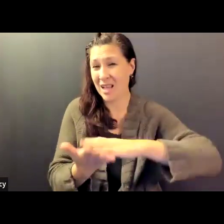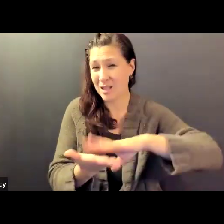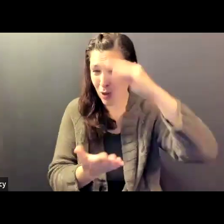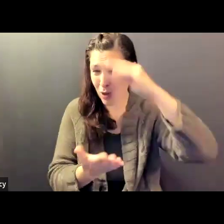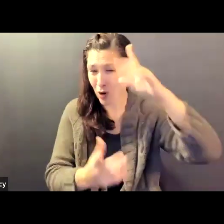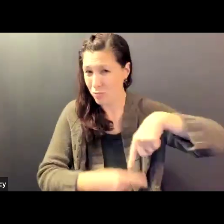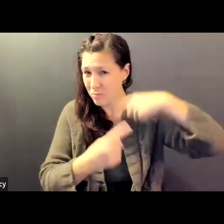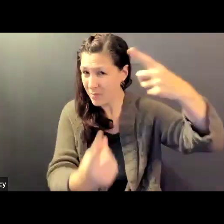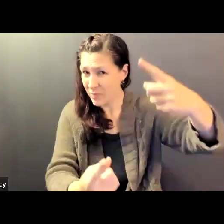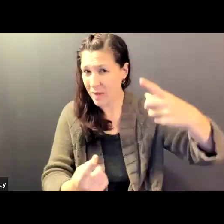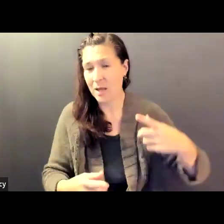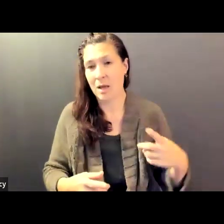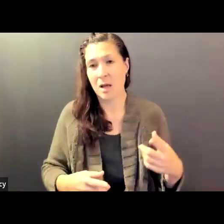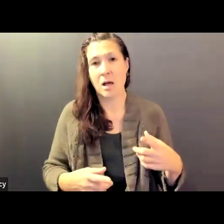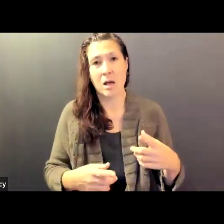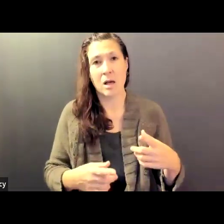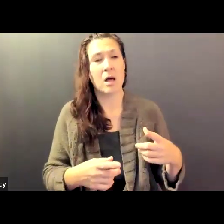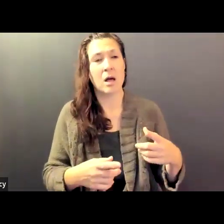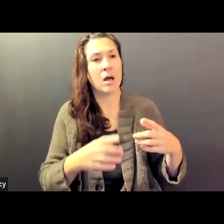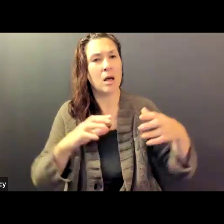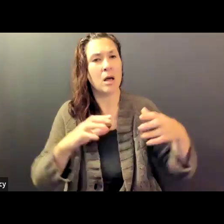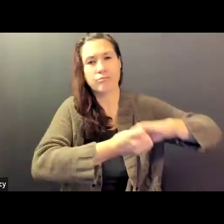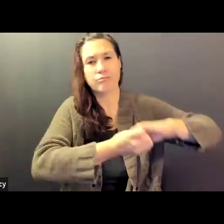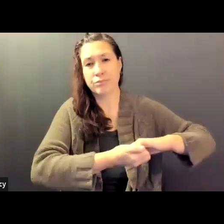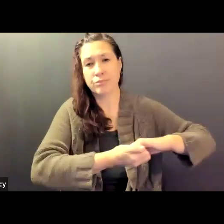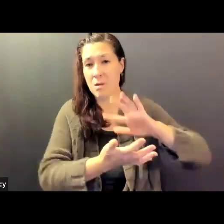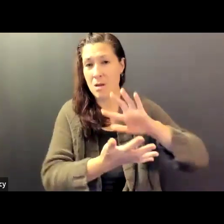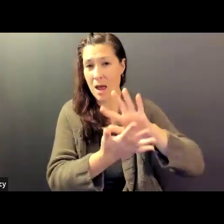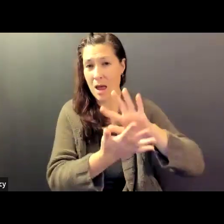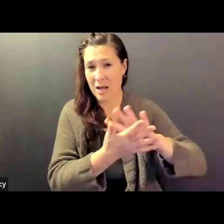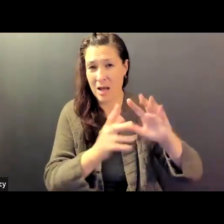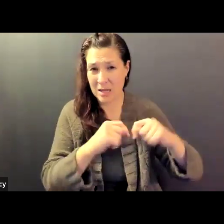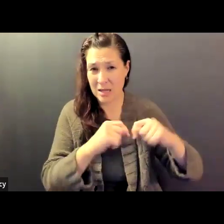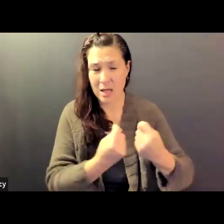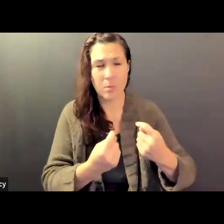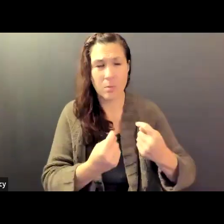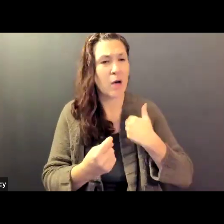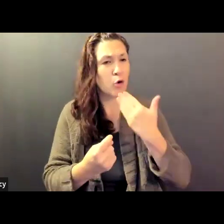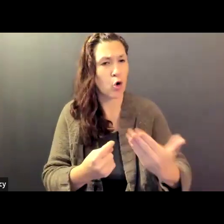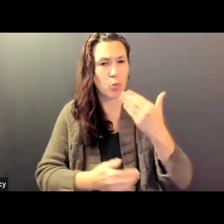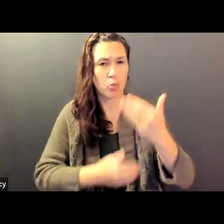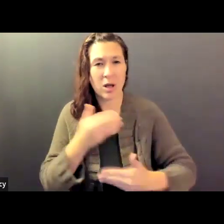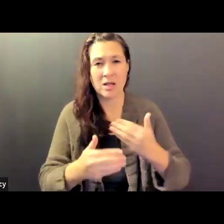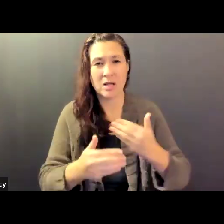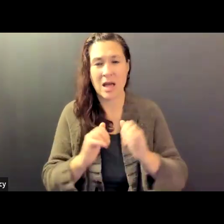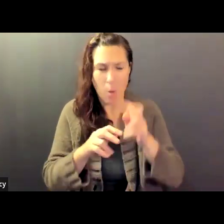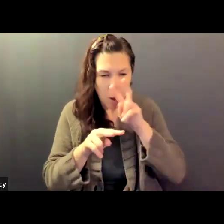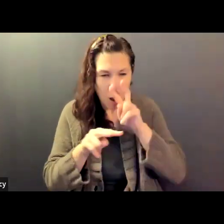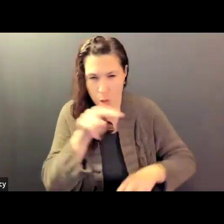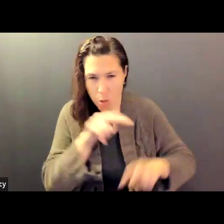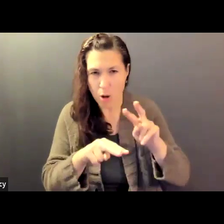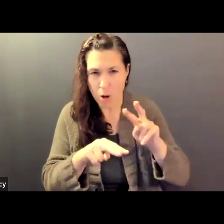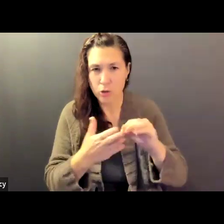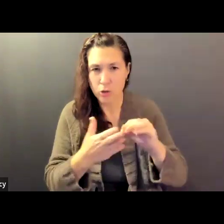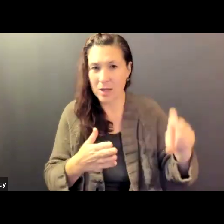we've been able to collaborate with the academics team and build out a really strong process, I think, for reviewing student need and identifying